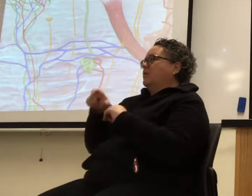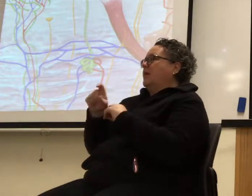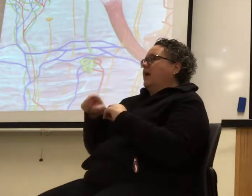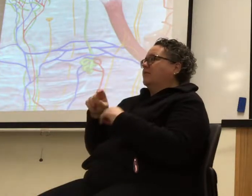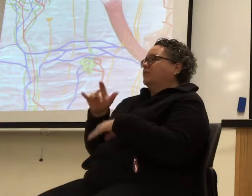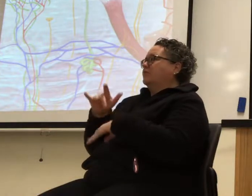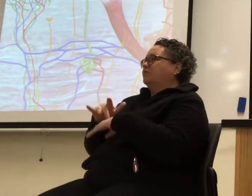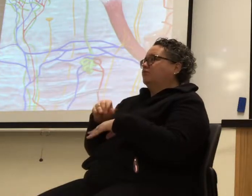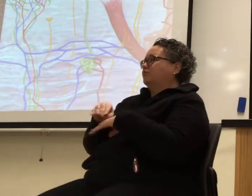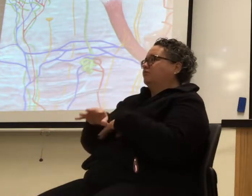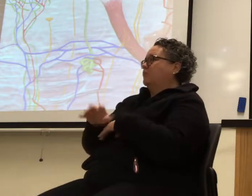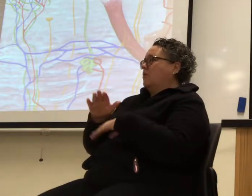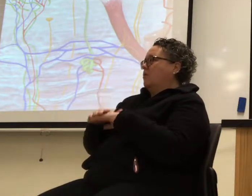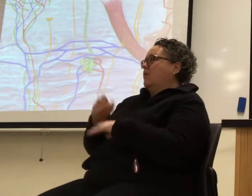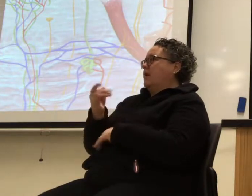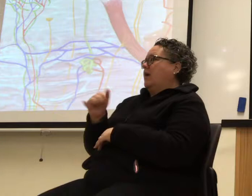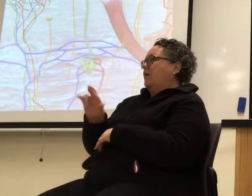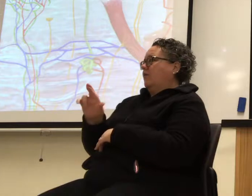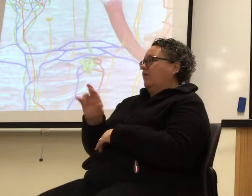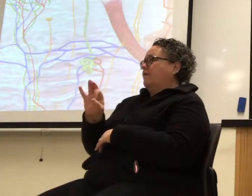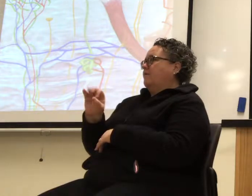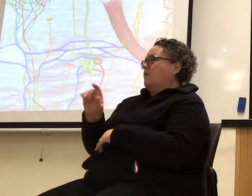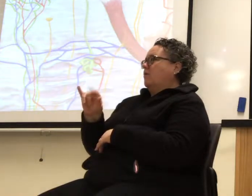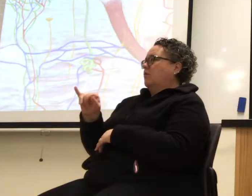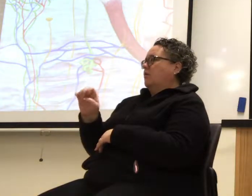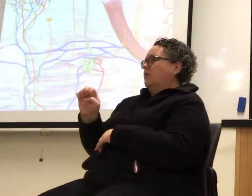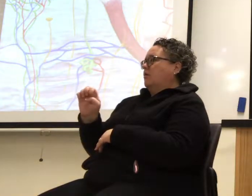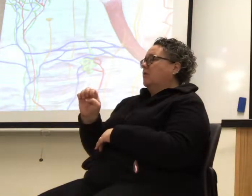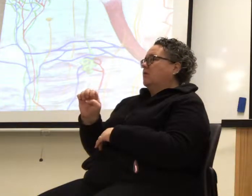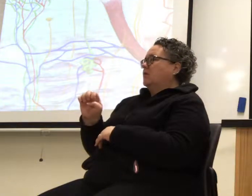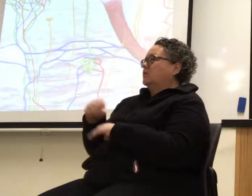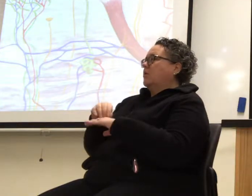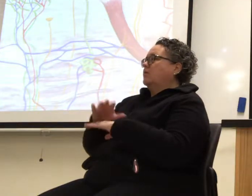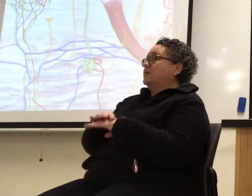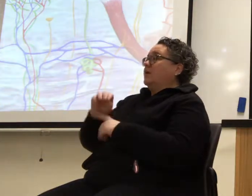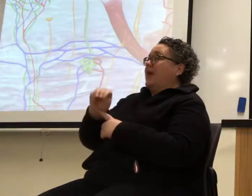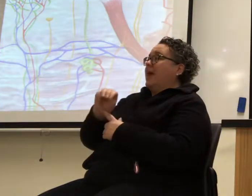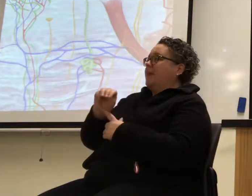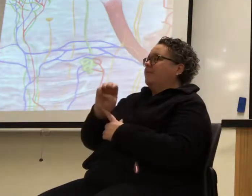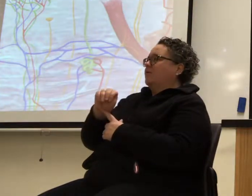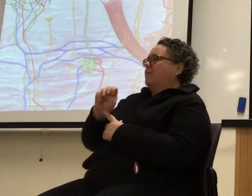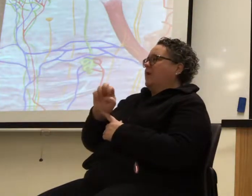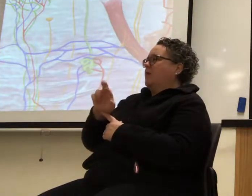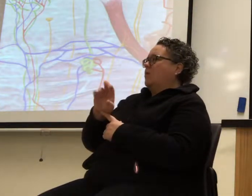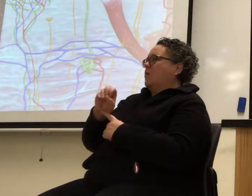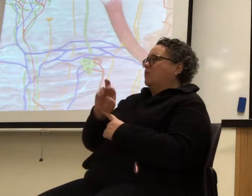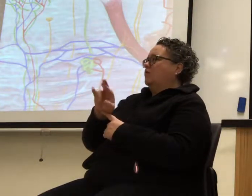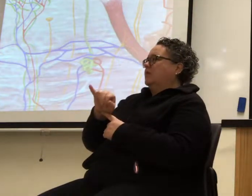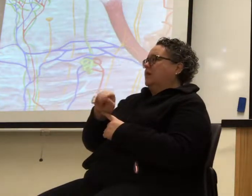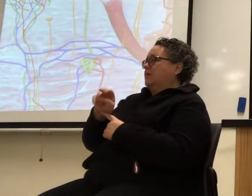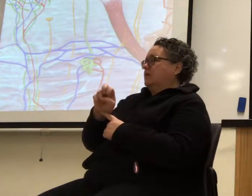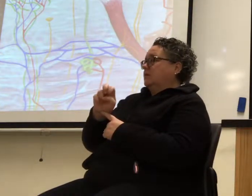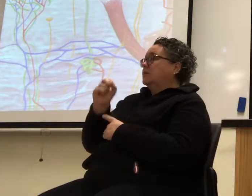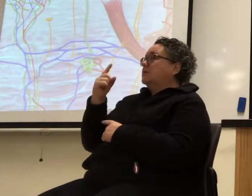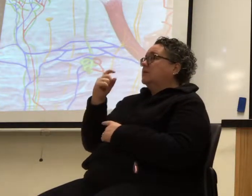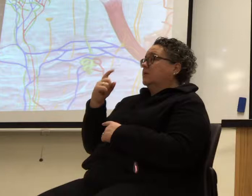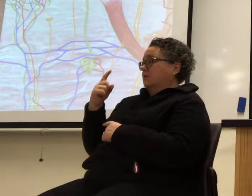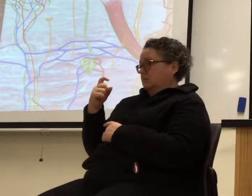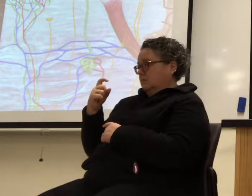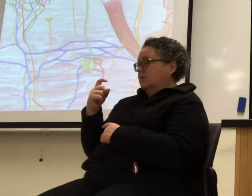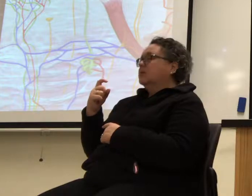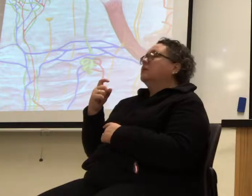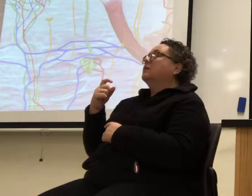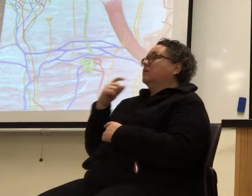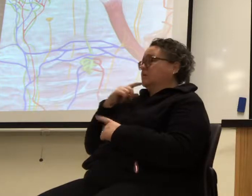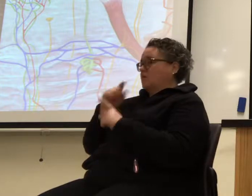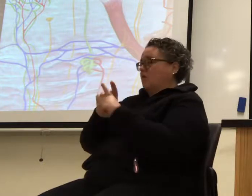hair follicle. So I'll put M for merocrine. In addition to the sweat